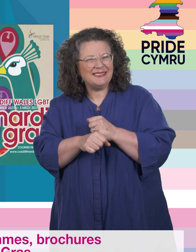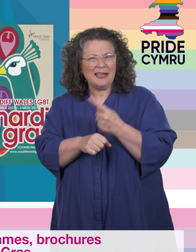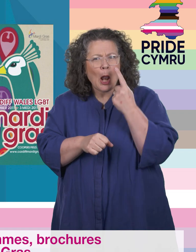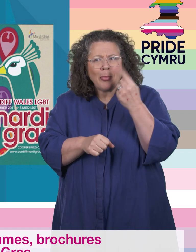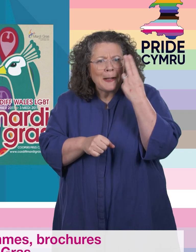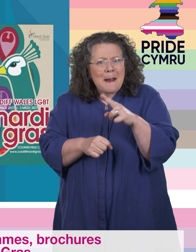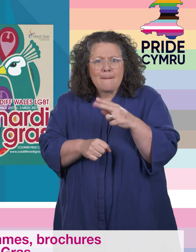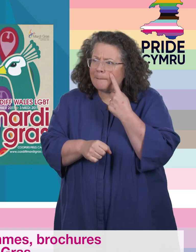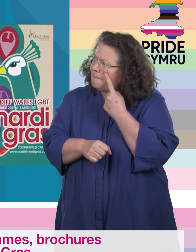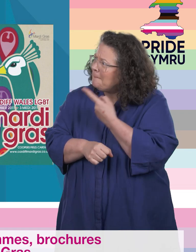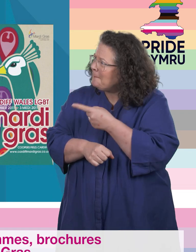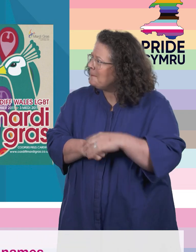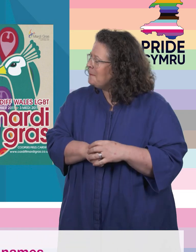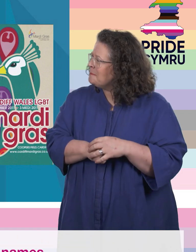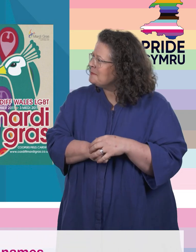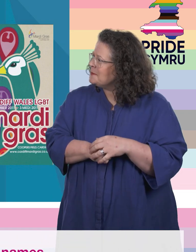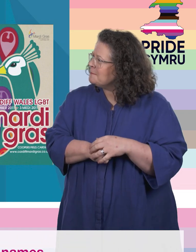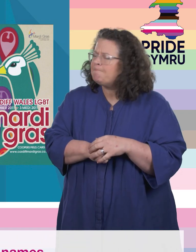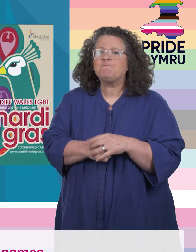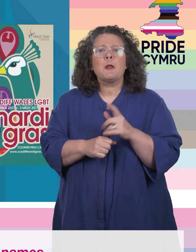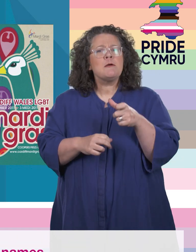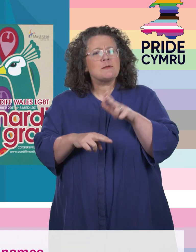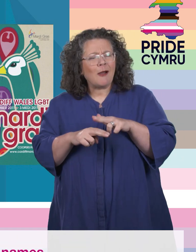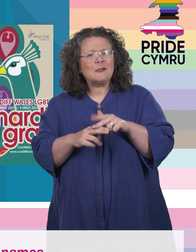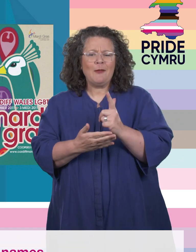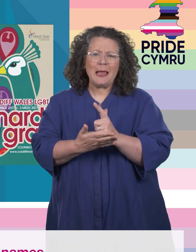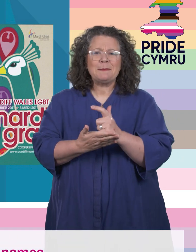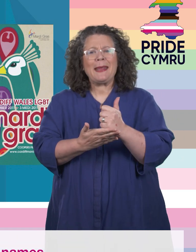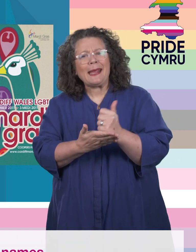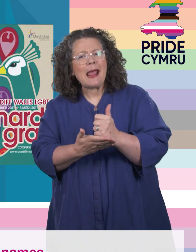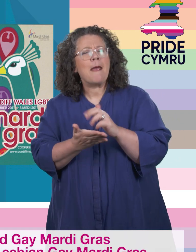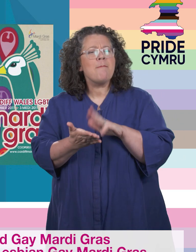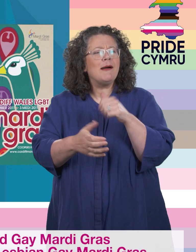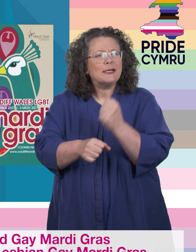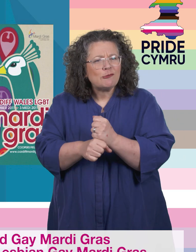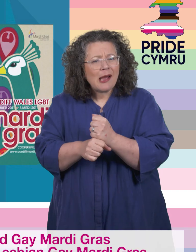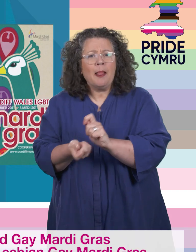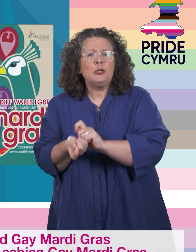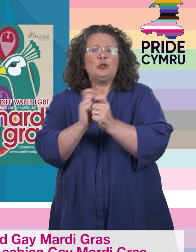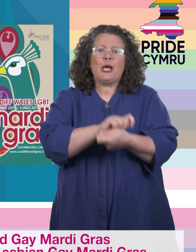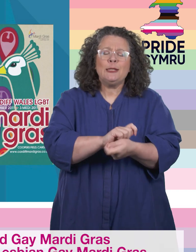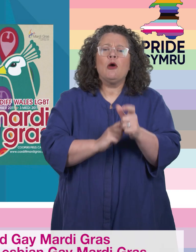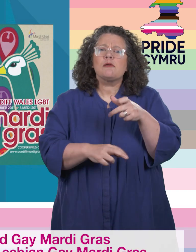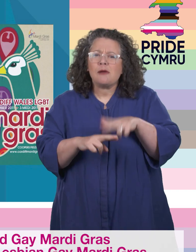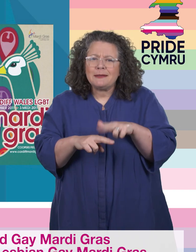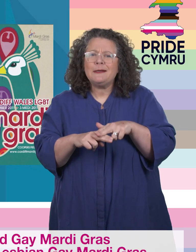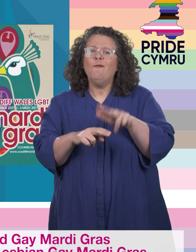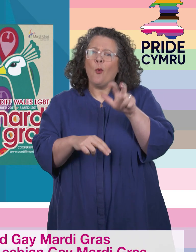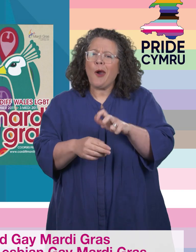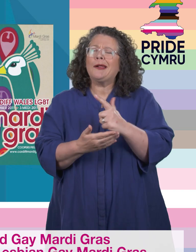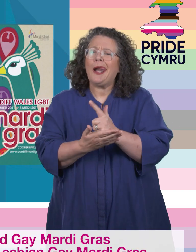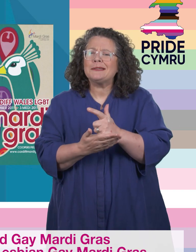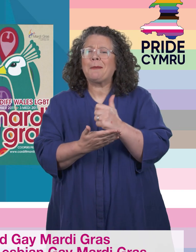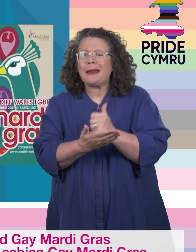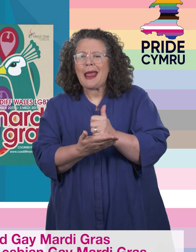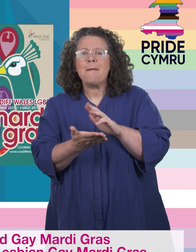brochures from the early Mardi Gras, and have a look at the name. So you've got Cardiff Lesbian and Gay Mardi Gras,